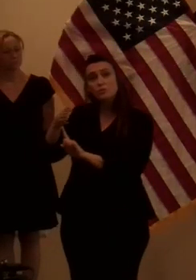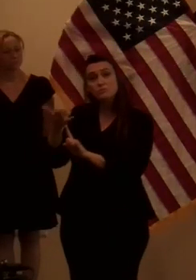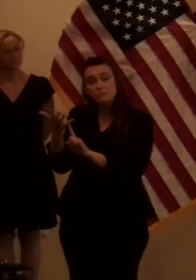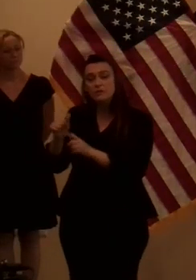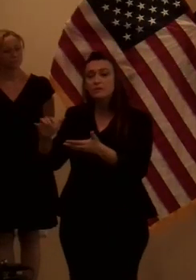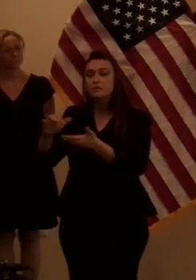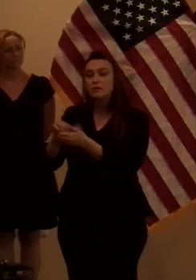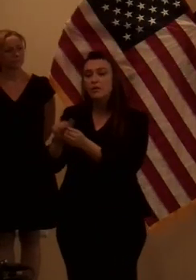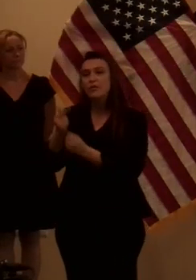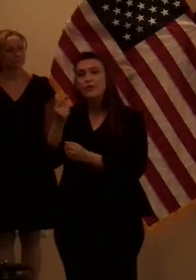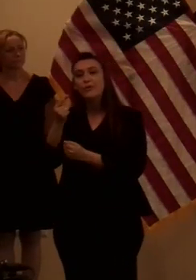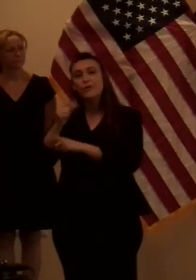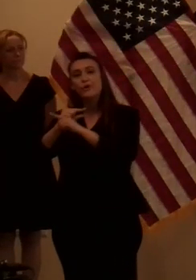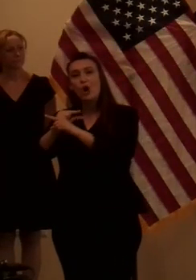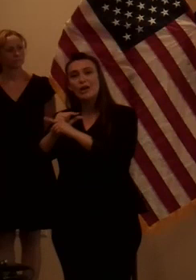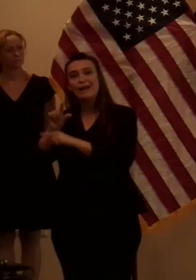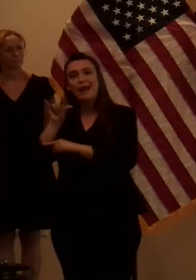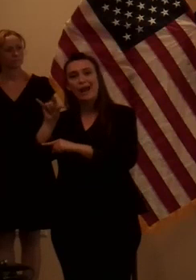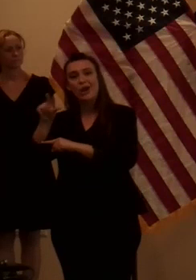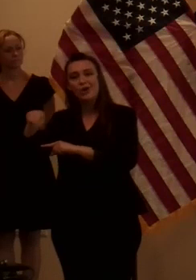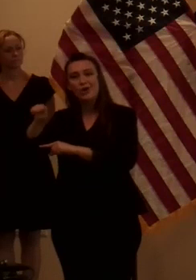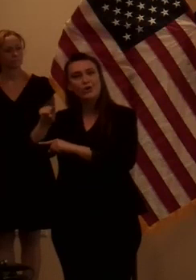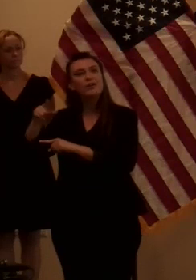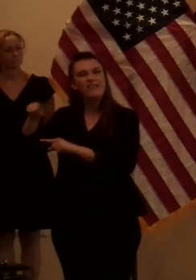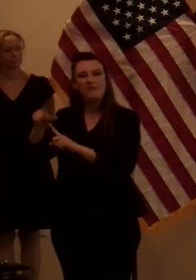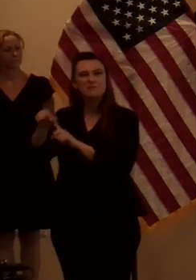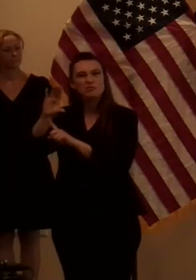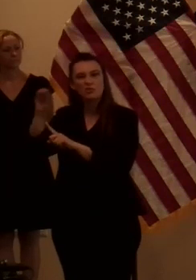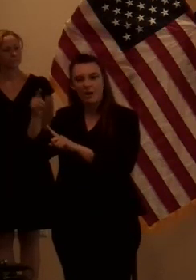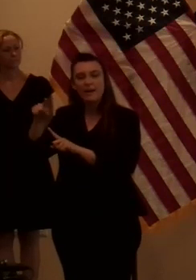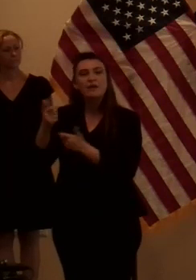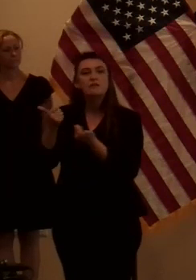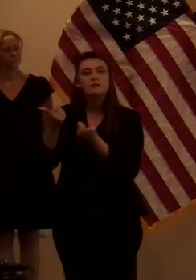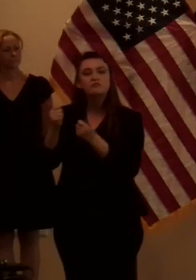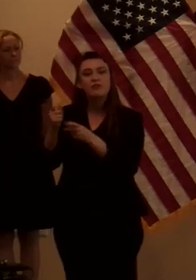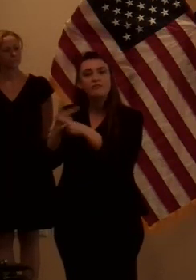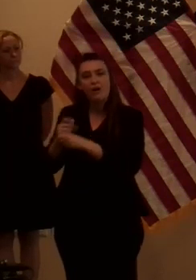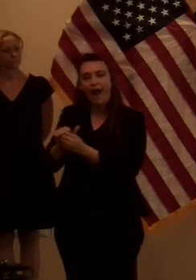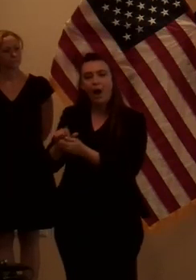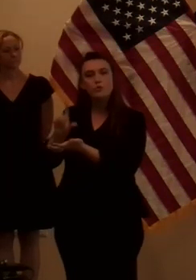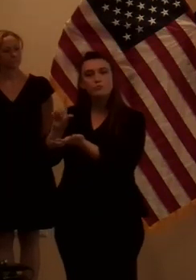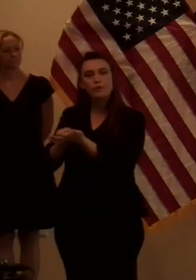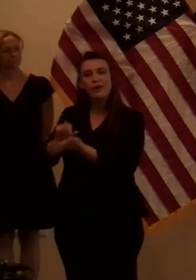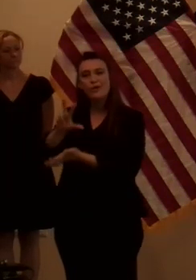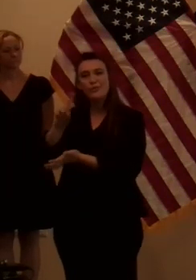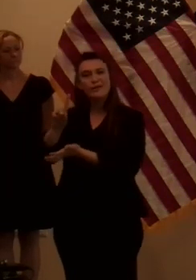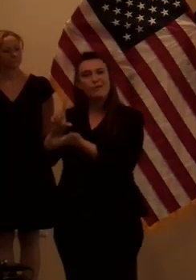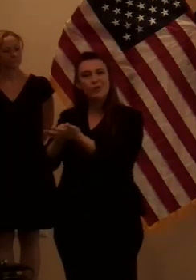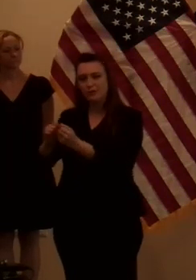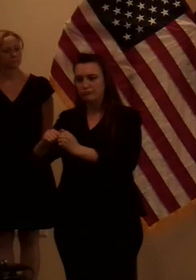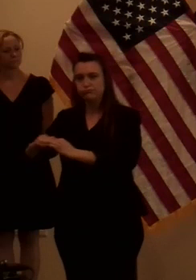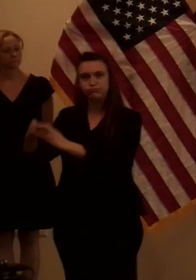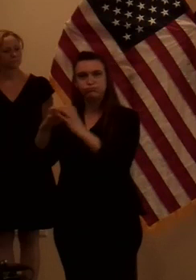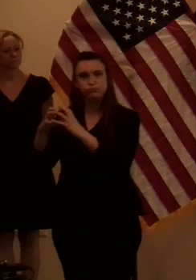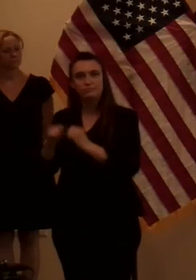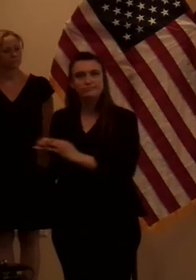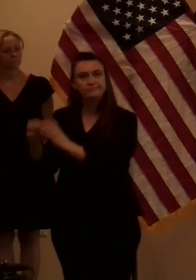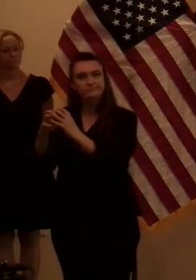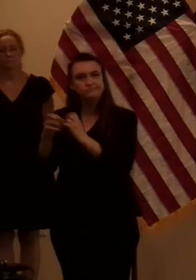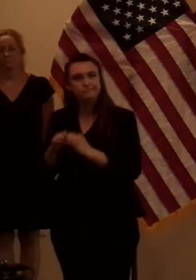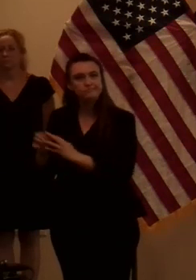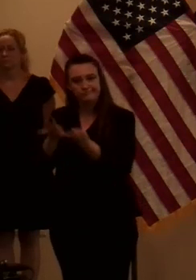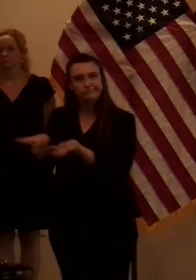with Guardian Air to 3D print personal protective masks for Flagstaff's medical professionals.